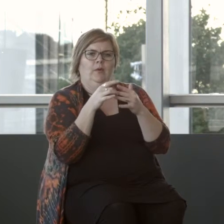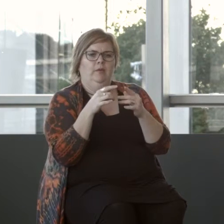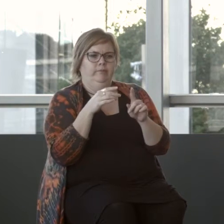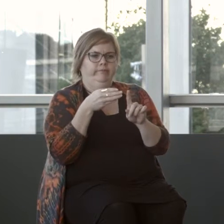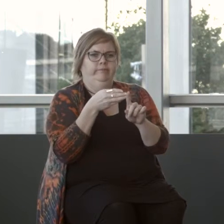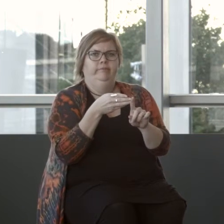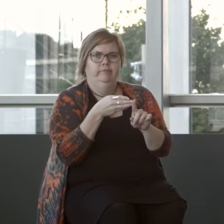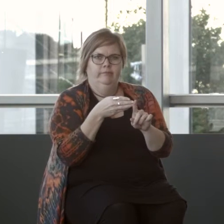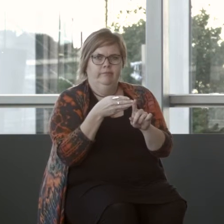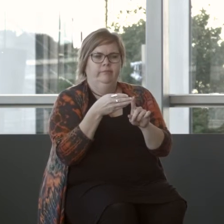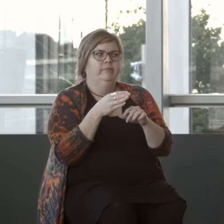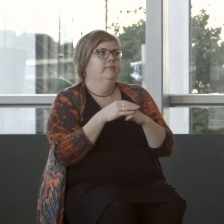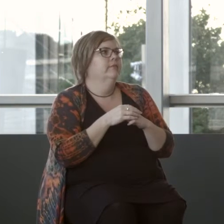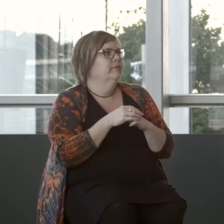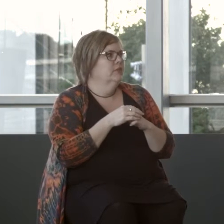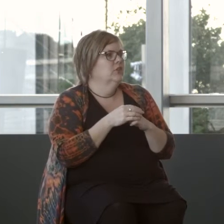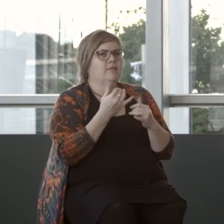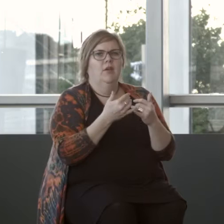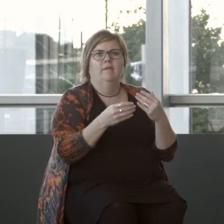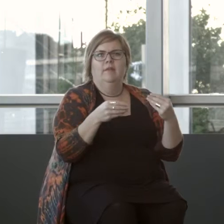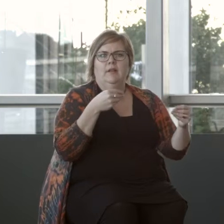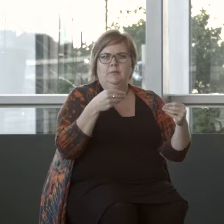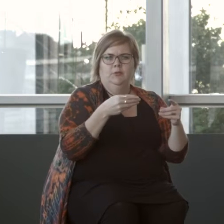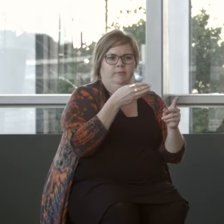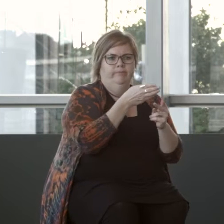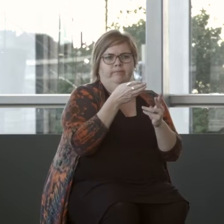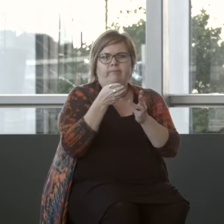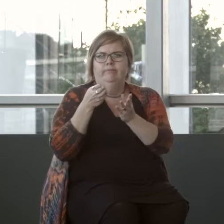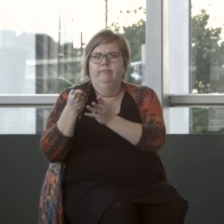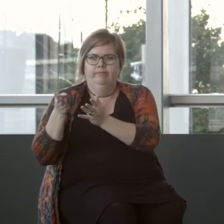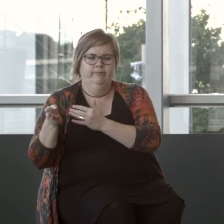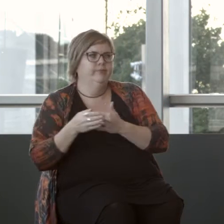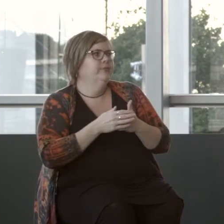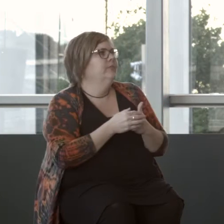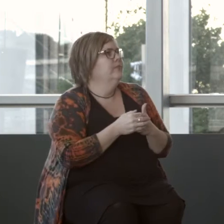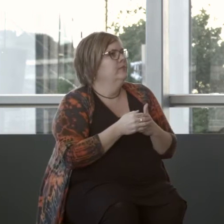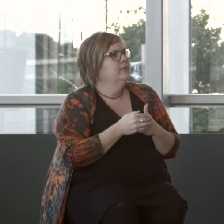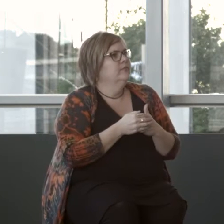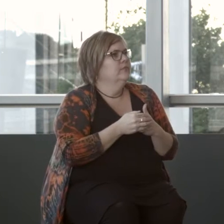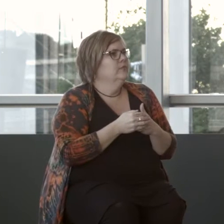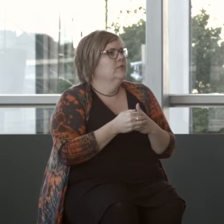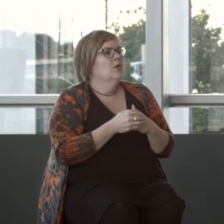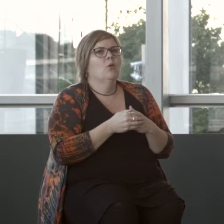the art world. So, of course,